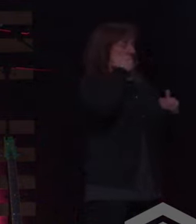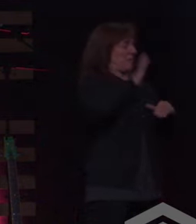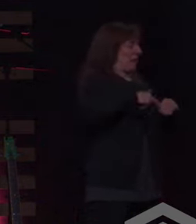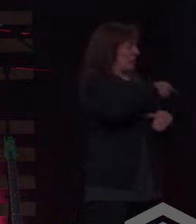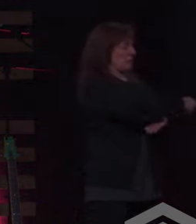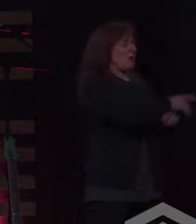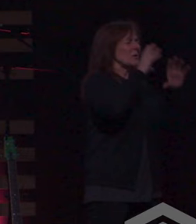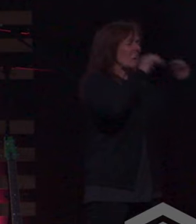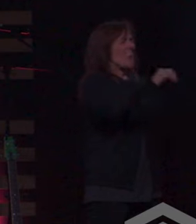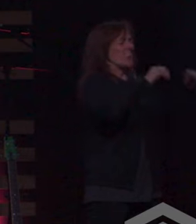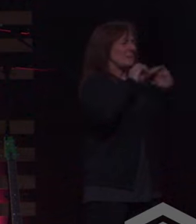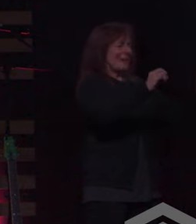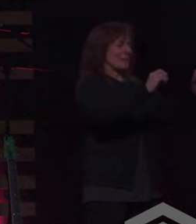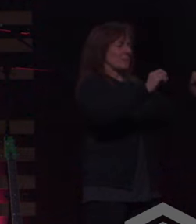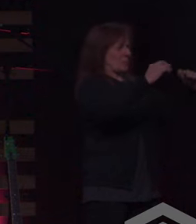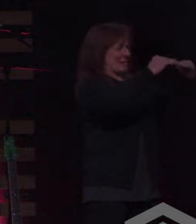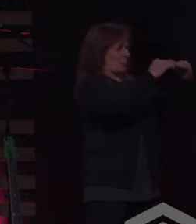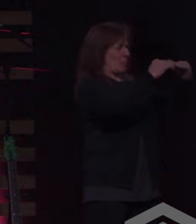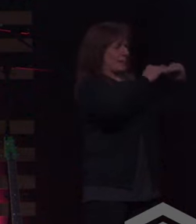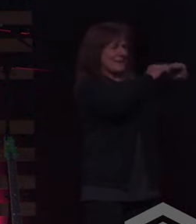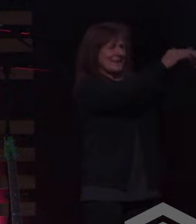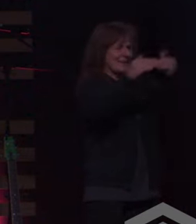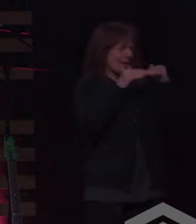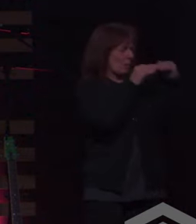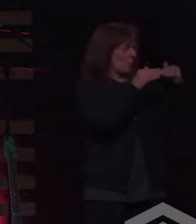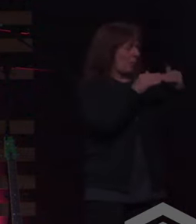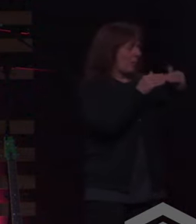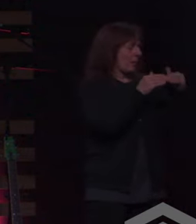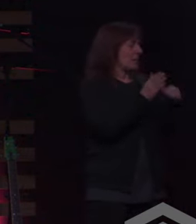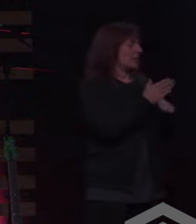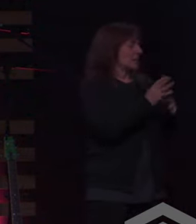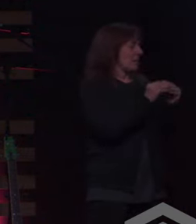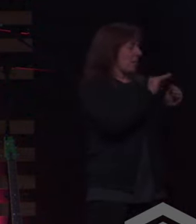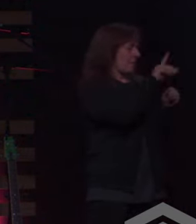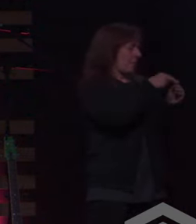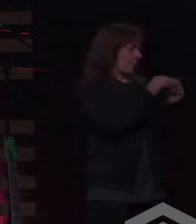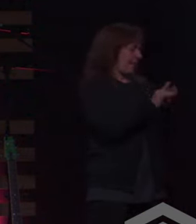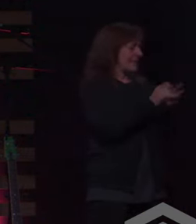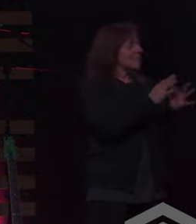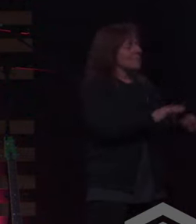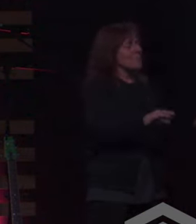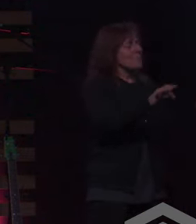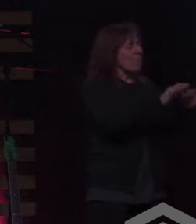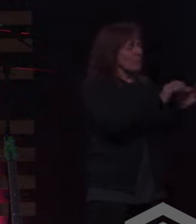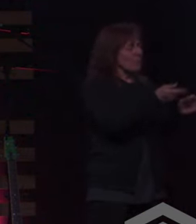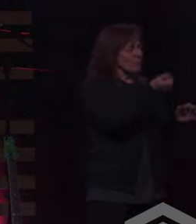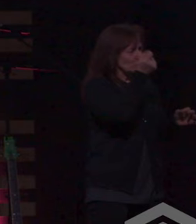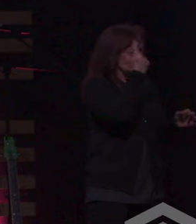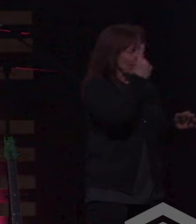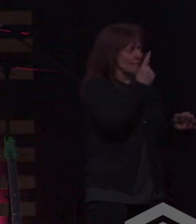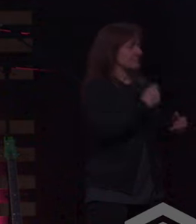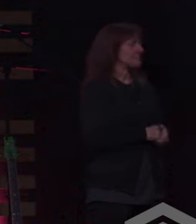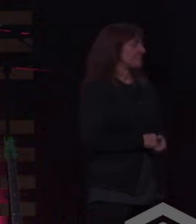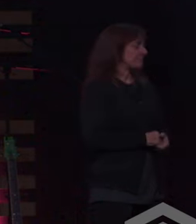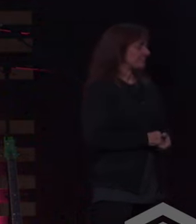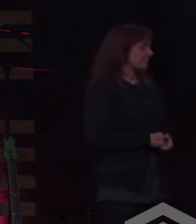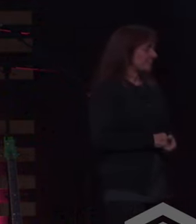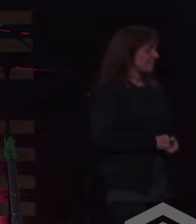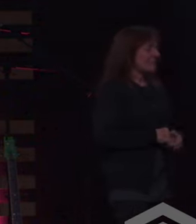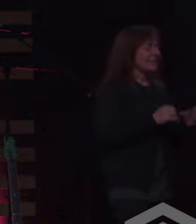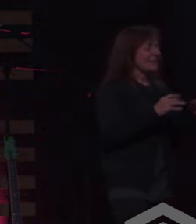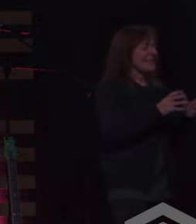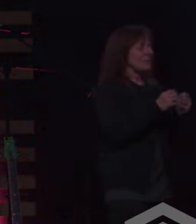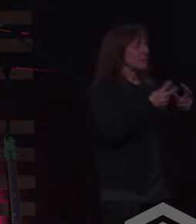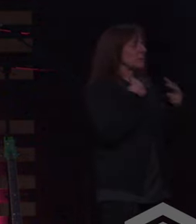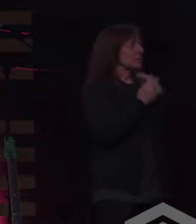in this. I'm gonna share a little bit more about that because it's really important to understand. But I hate how much